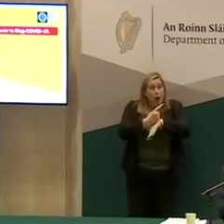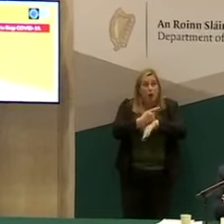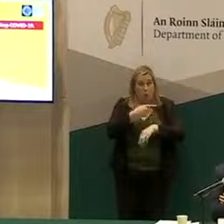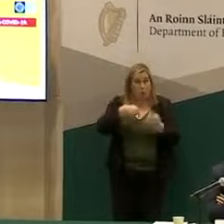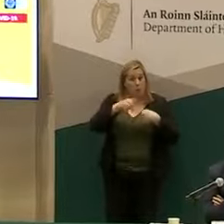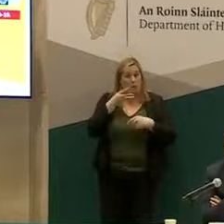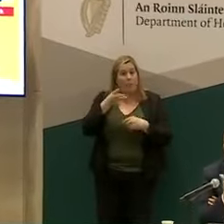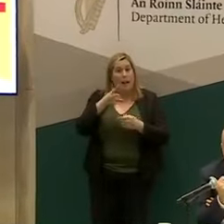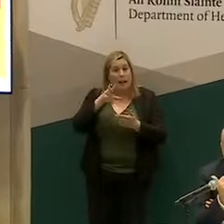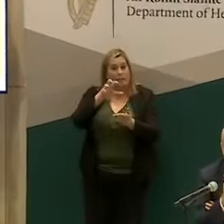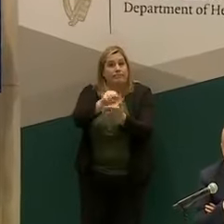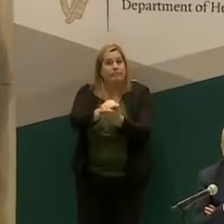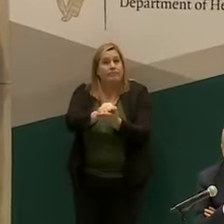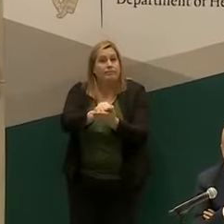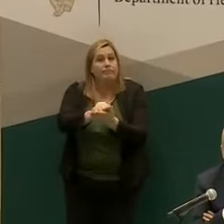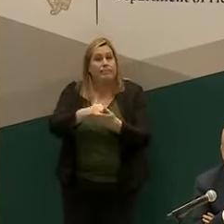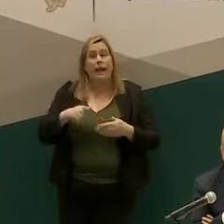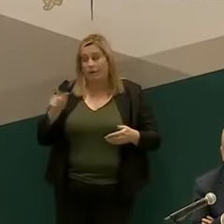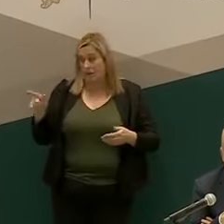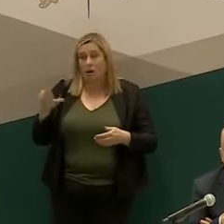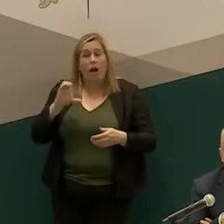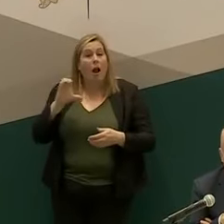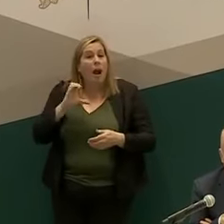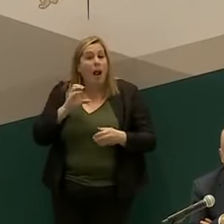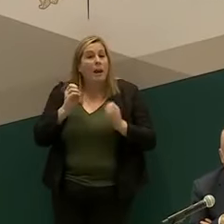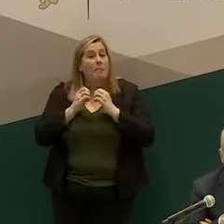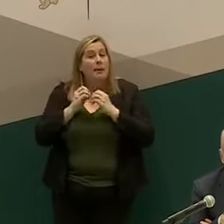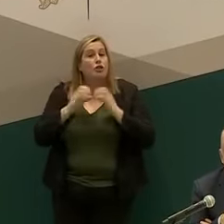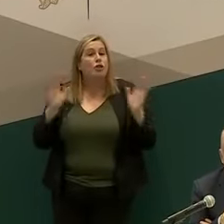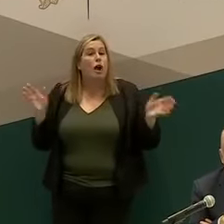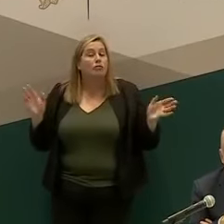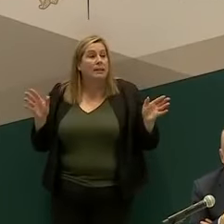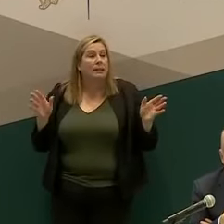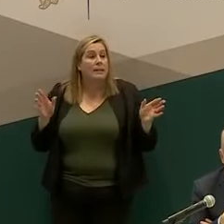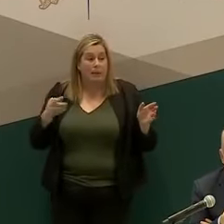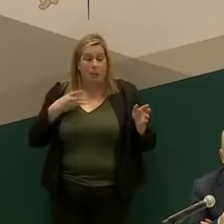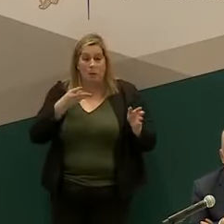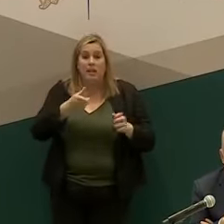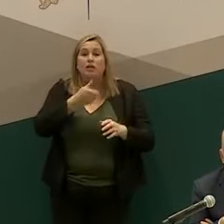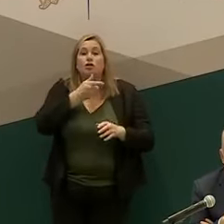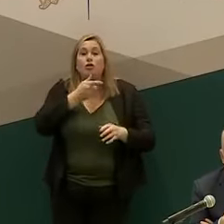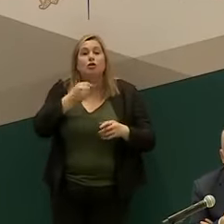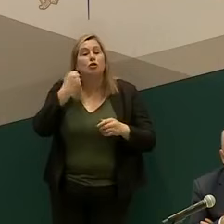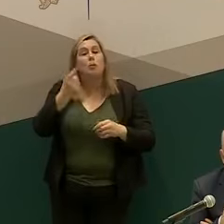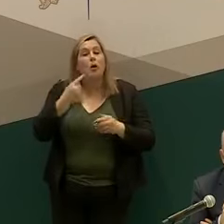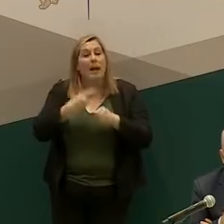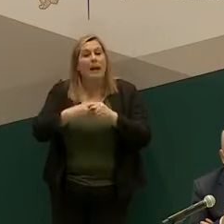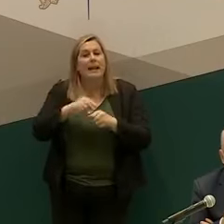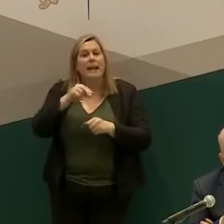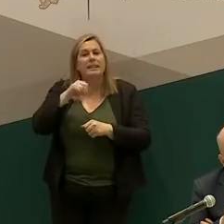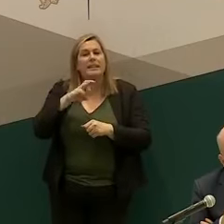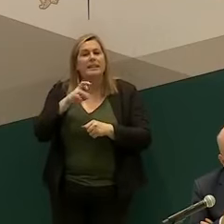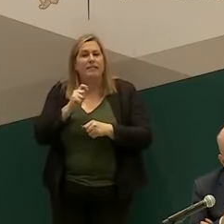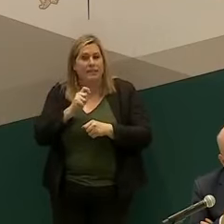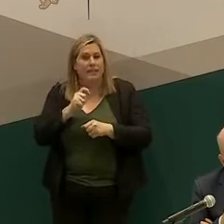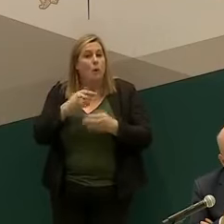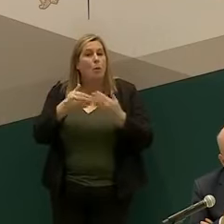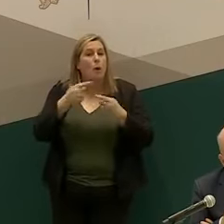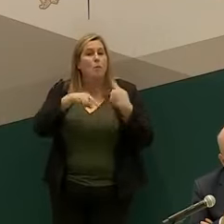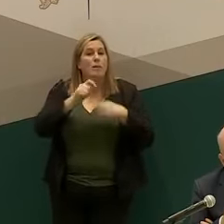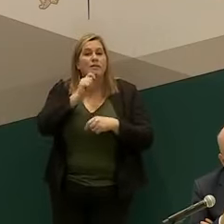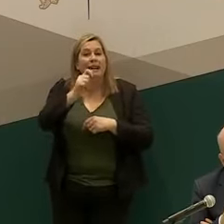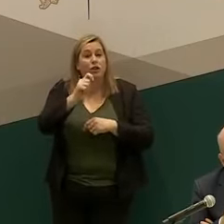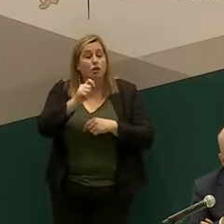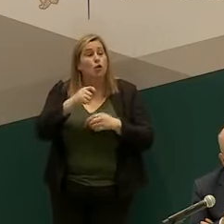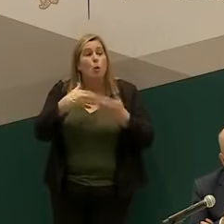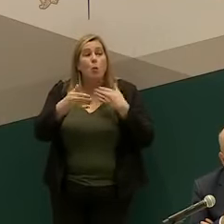number of different measures, and Colm has made some reference to this, and we'll be discussing this again tomorrow at the NEFIT. So what we've been reporting to you are